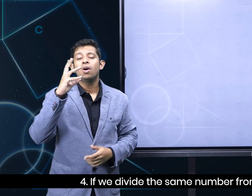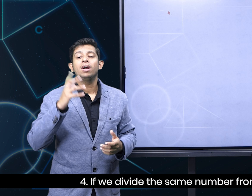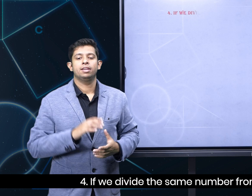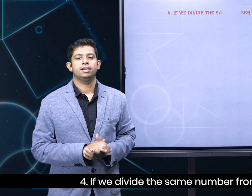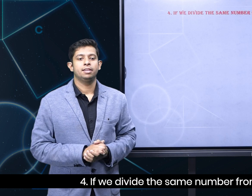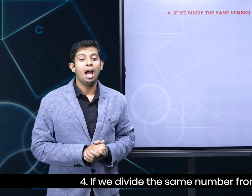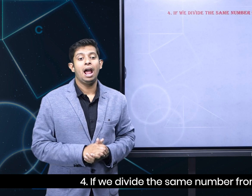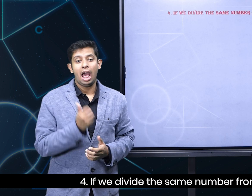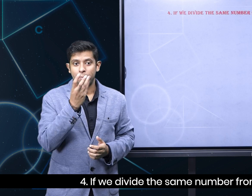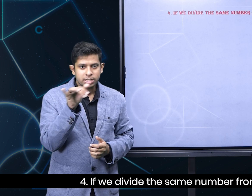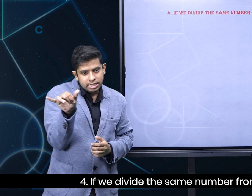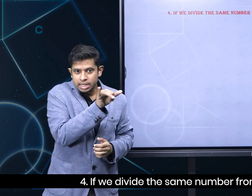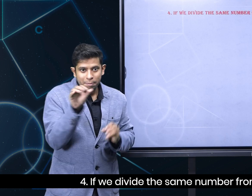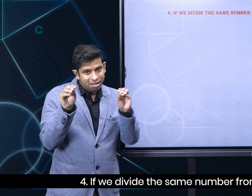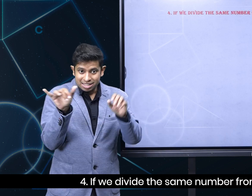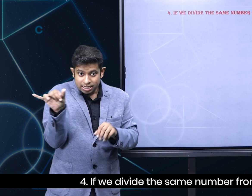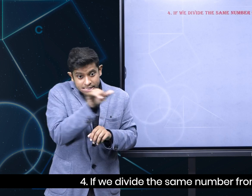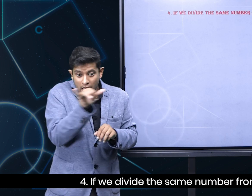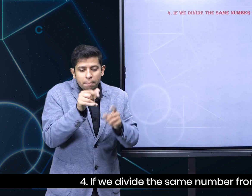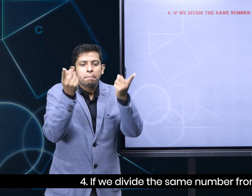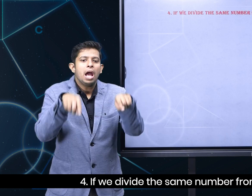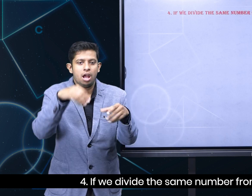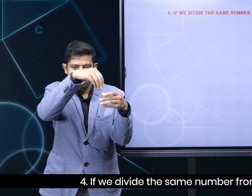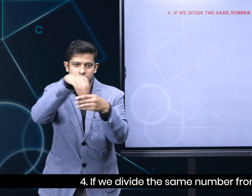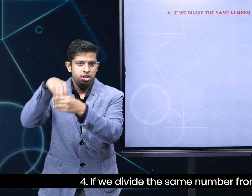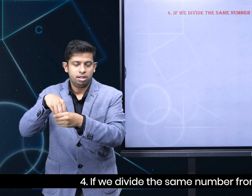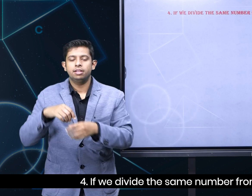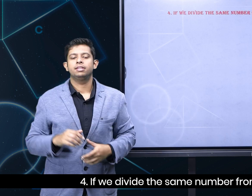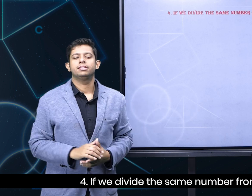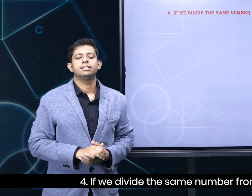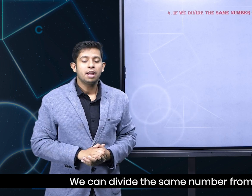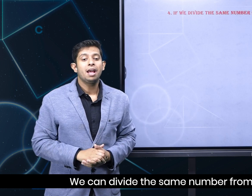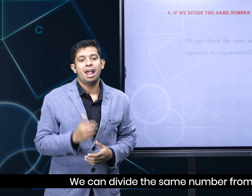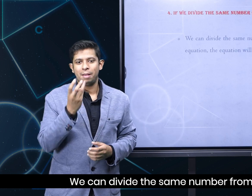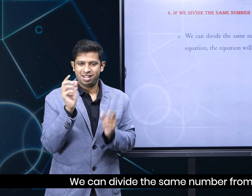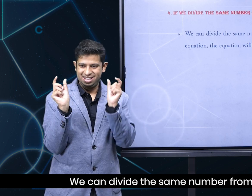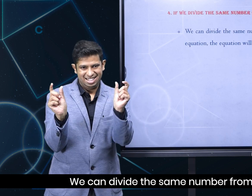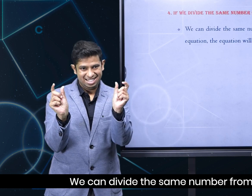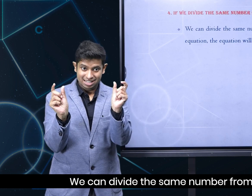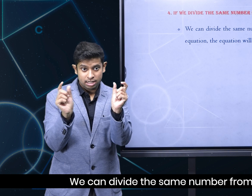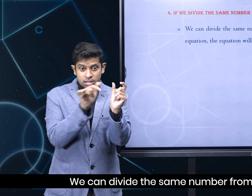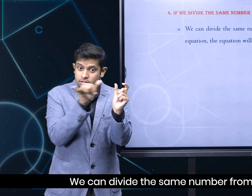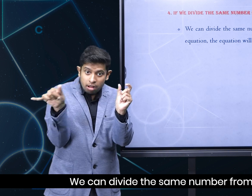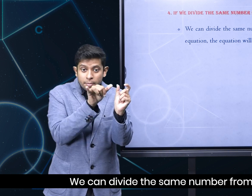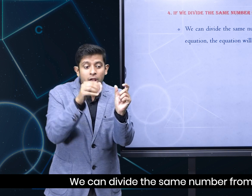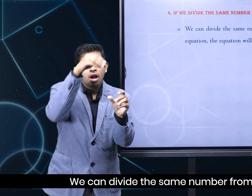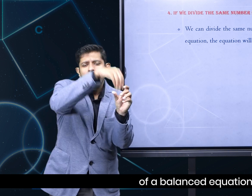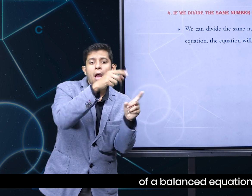If we divide the same number from both sides, we can divide the same number from both the sides of a